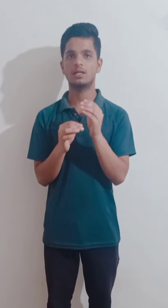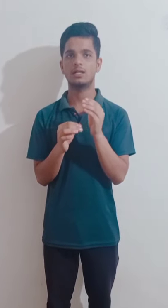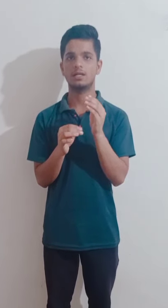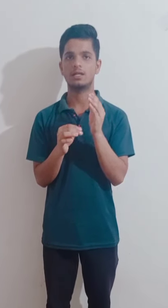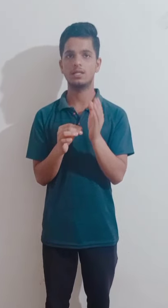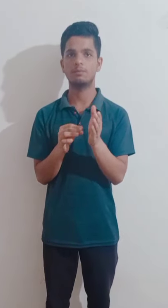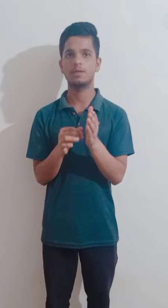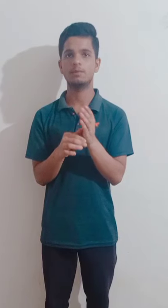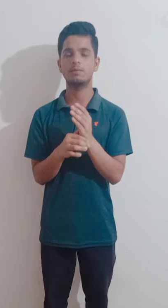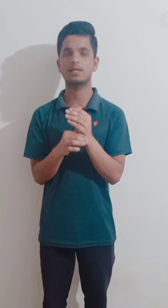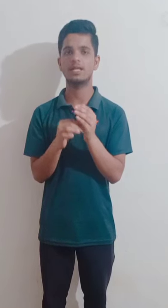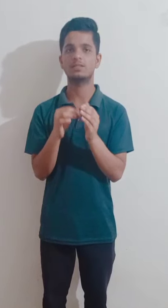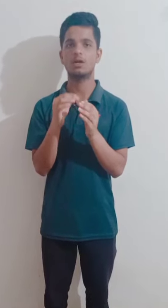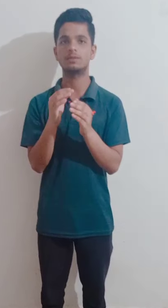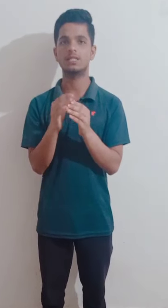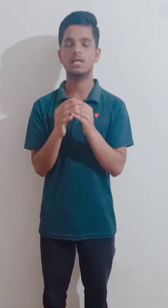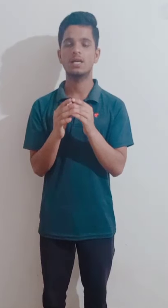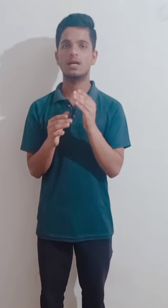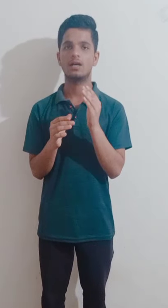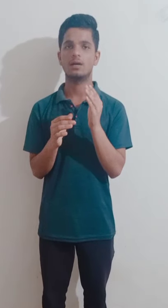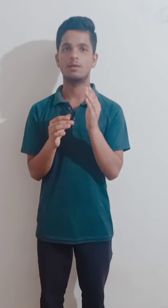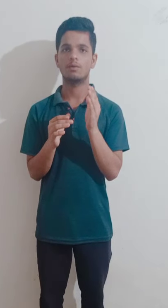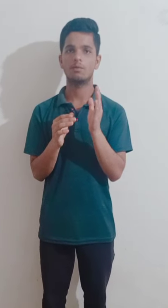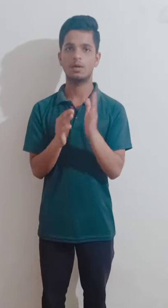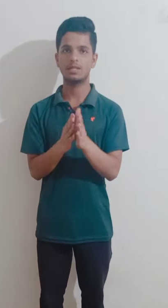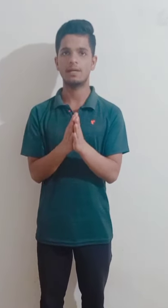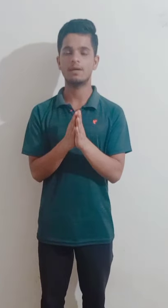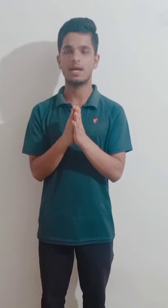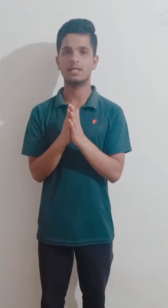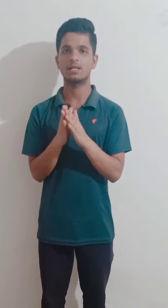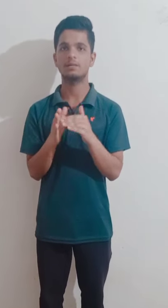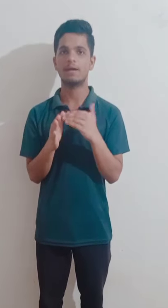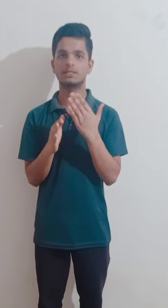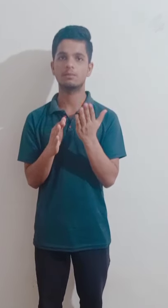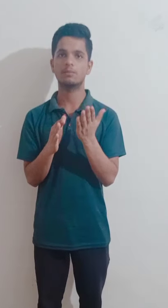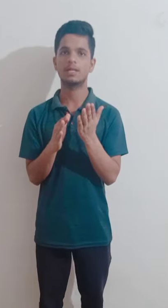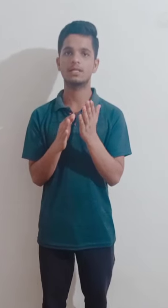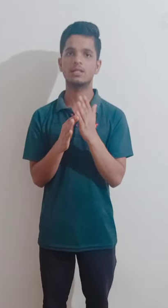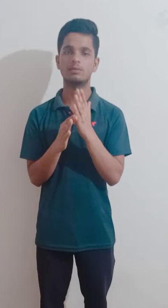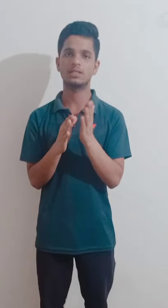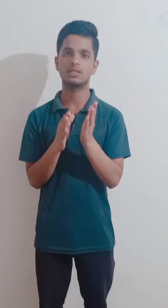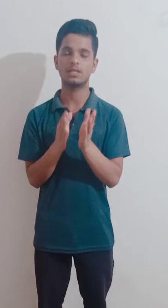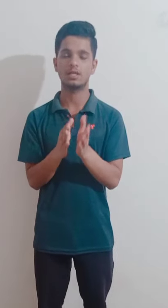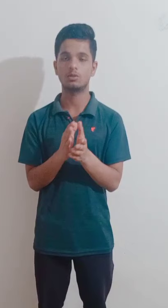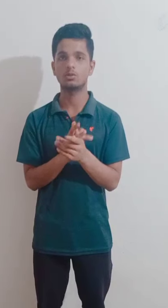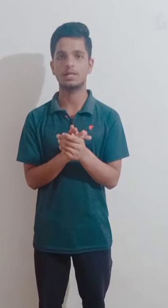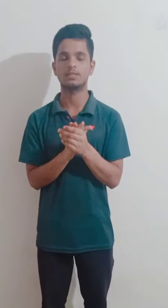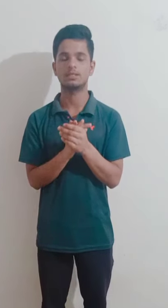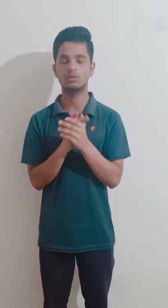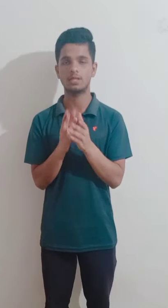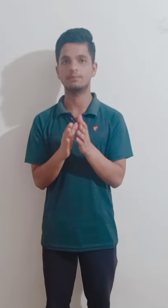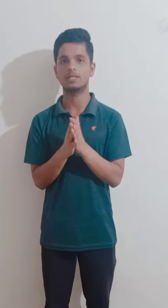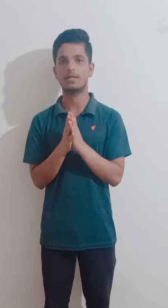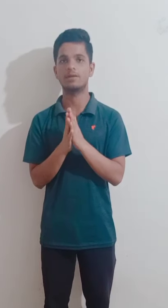it minimum create the object one time, and it maximum create the object two times. And whenever we